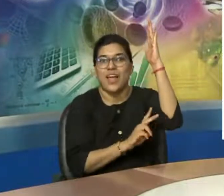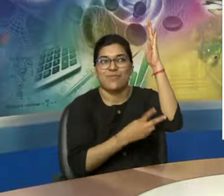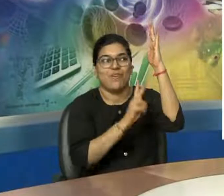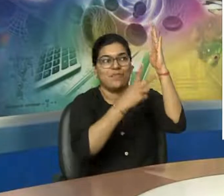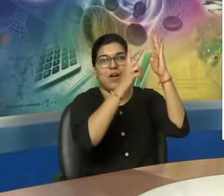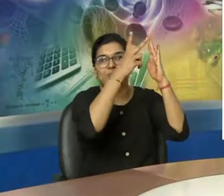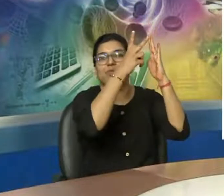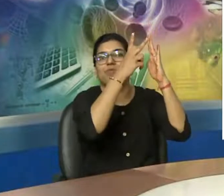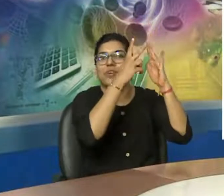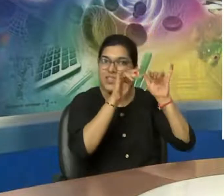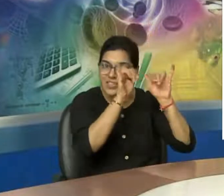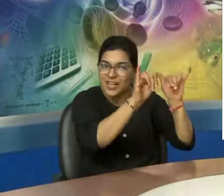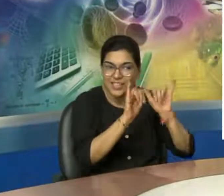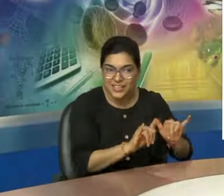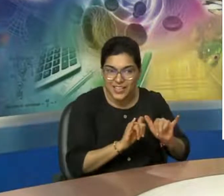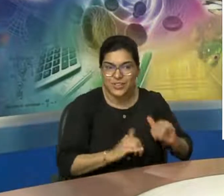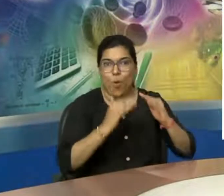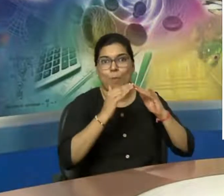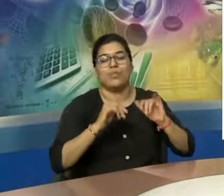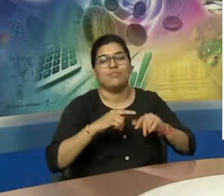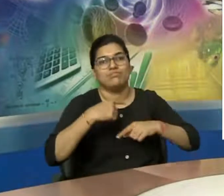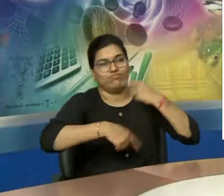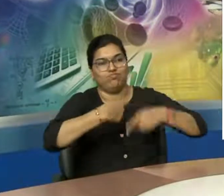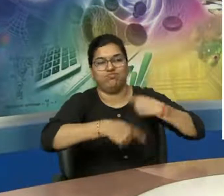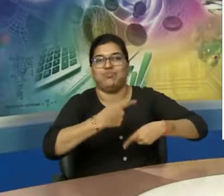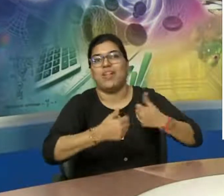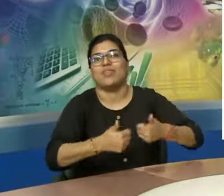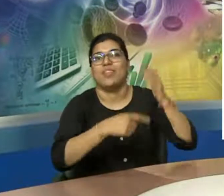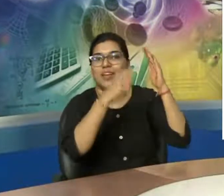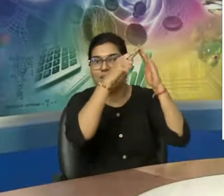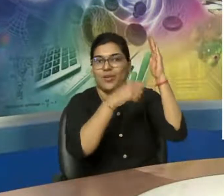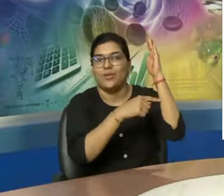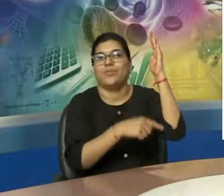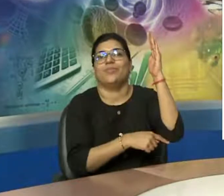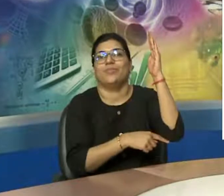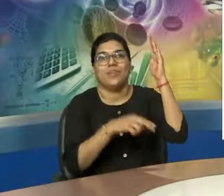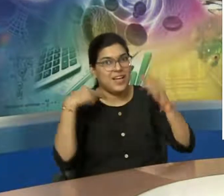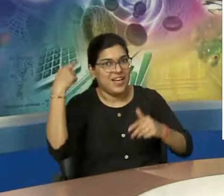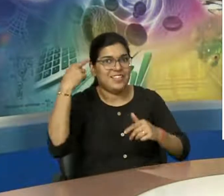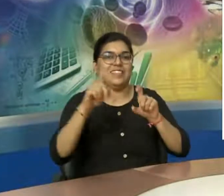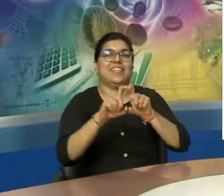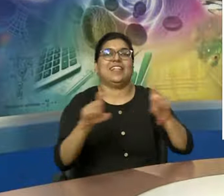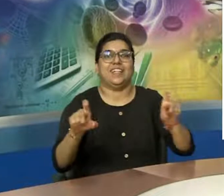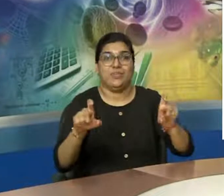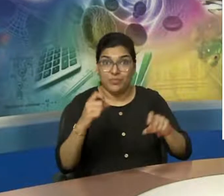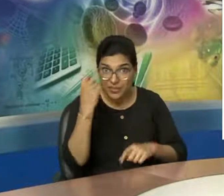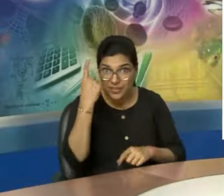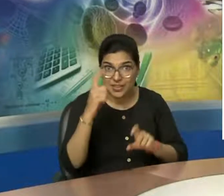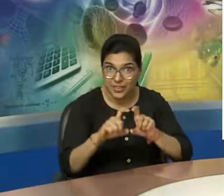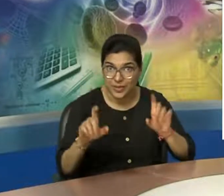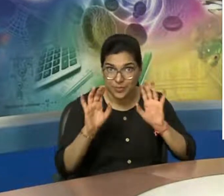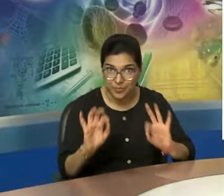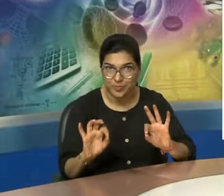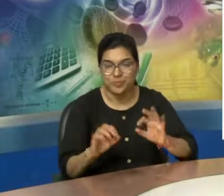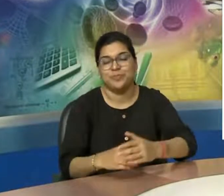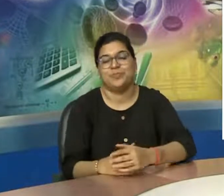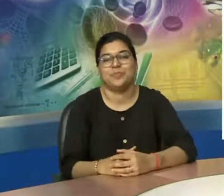niche is an occupation of an organism in its community, one habitat having different